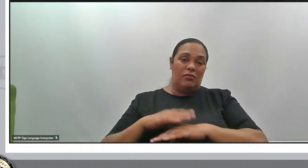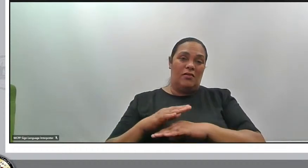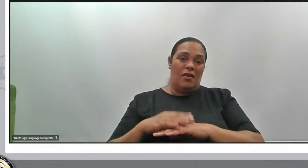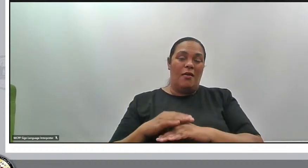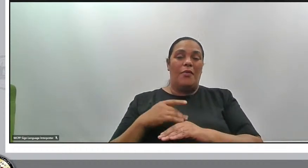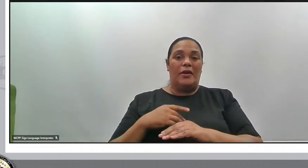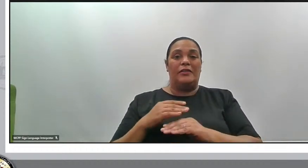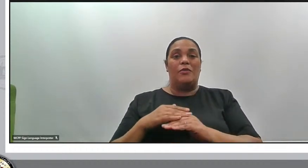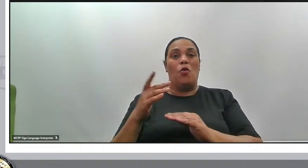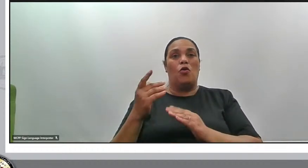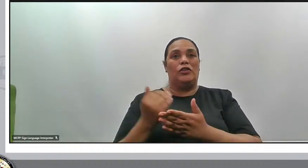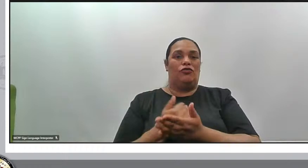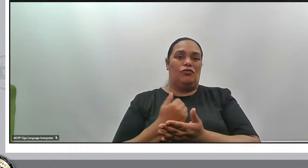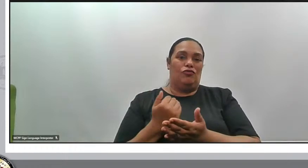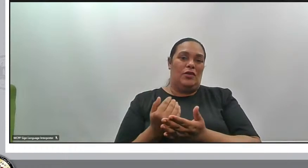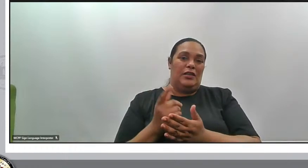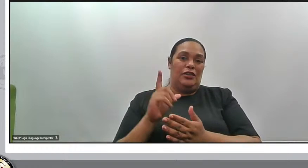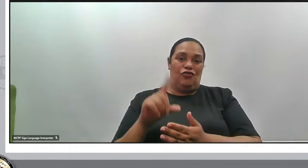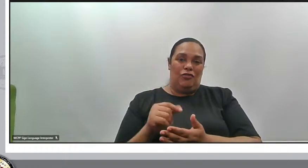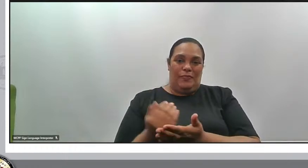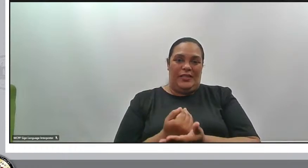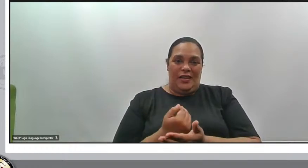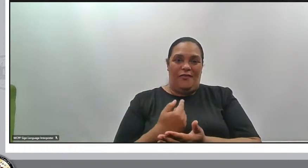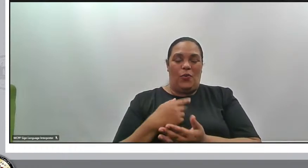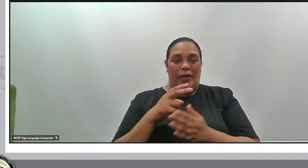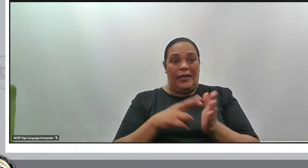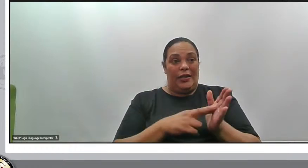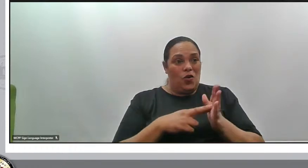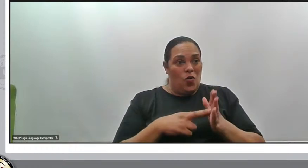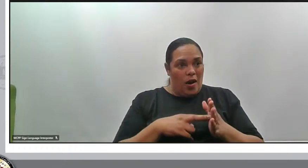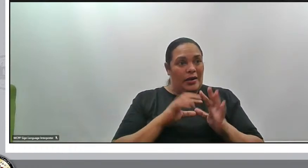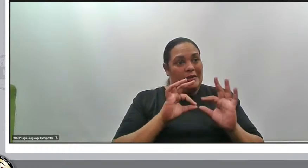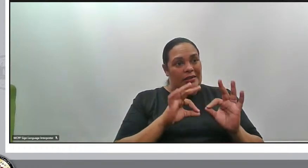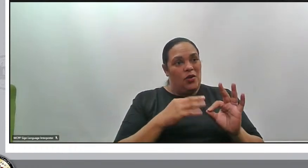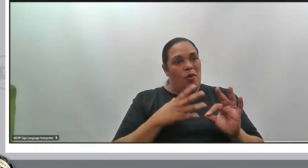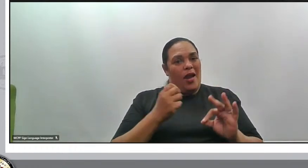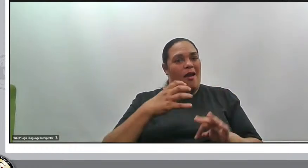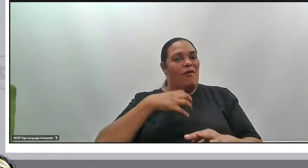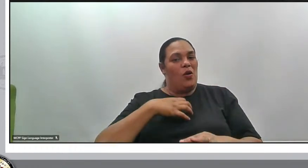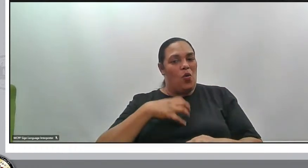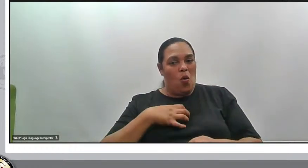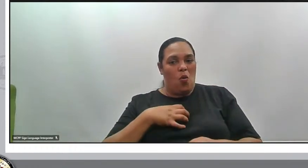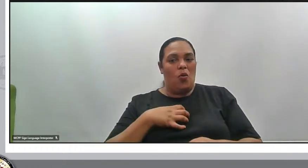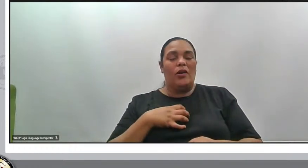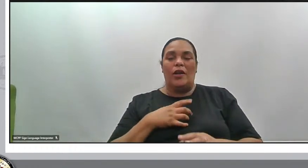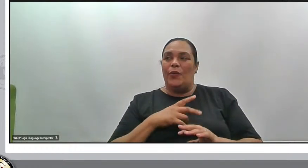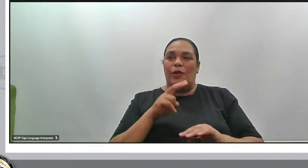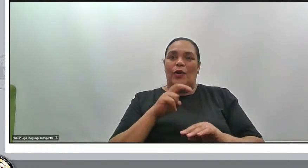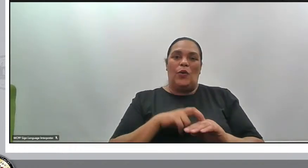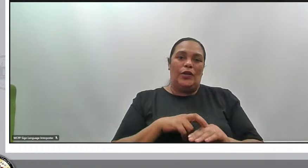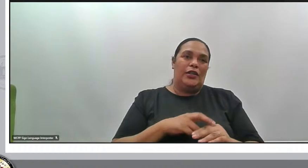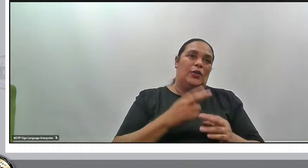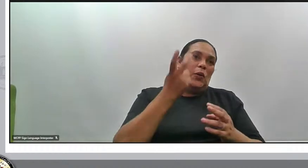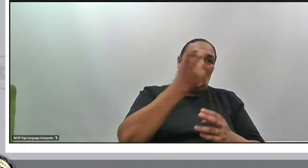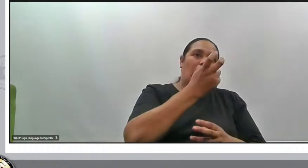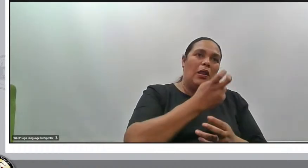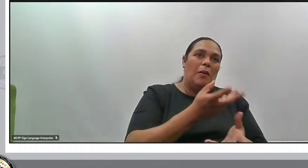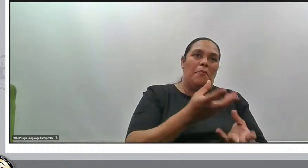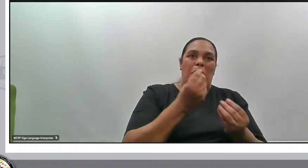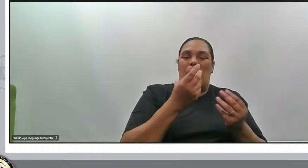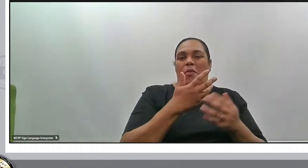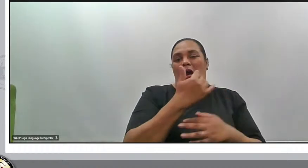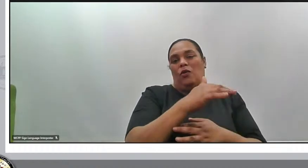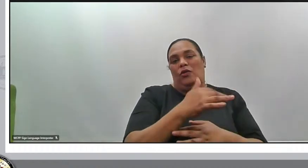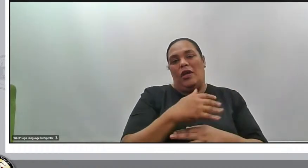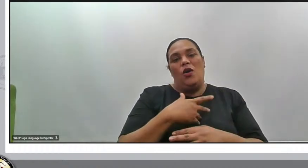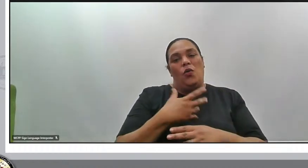cost effective for us to acquire these equipment so that we have our own equipment and we don't have to source it in the